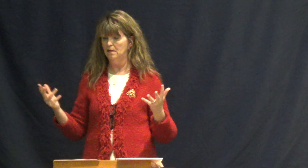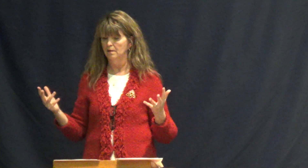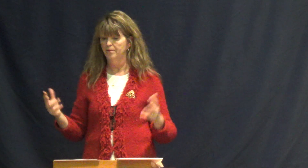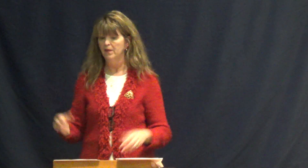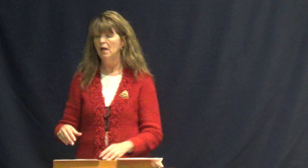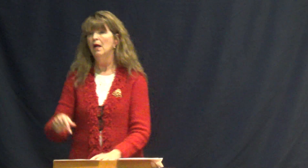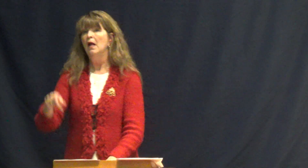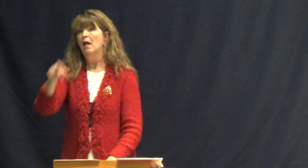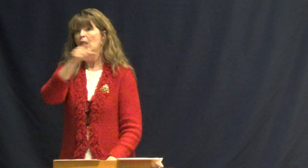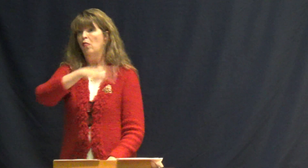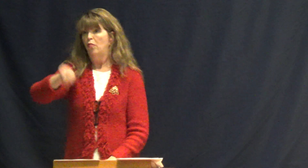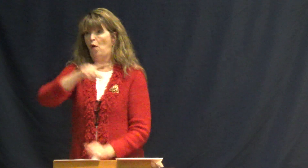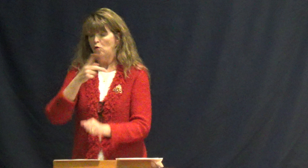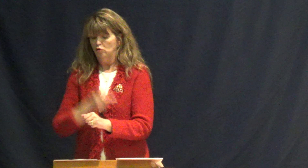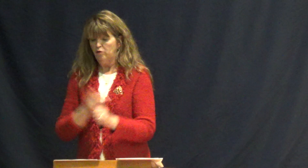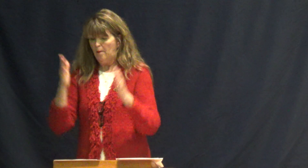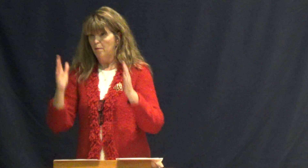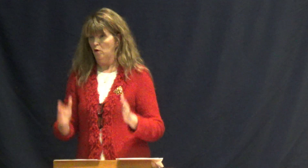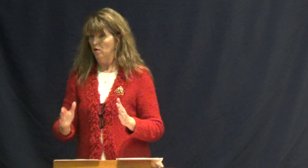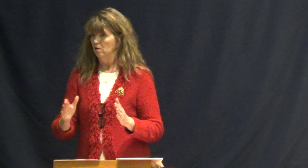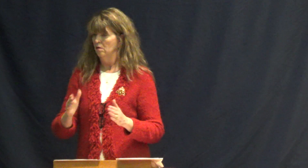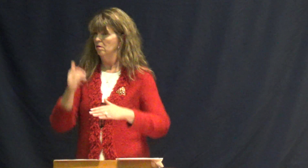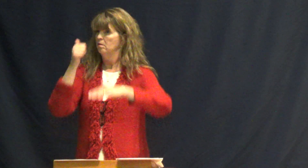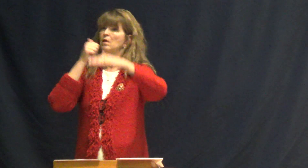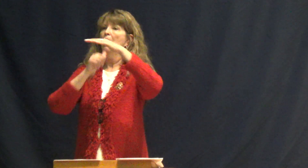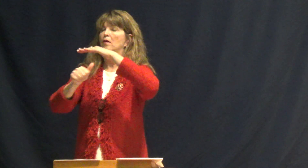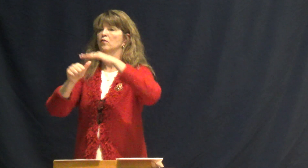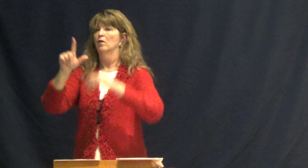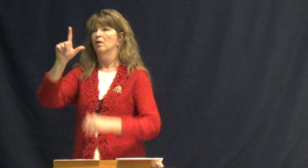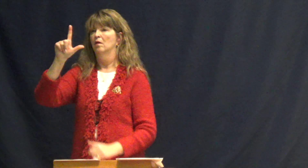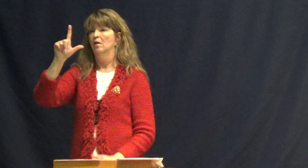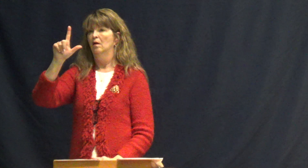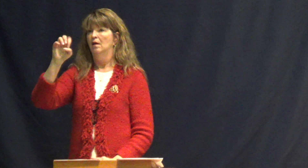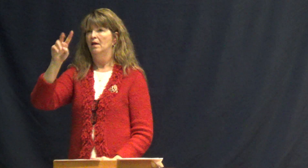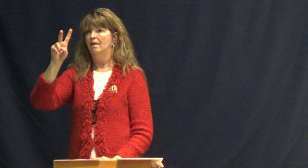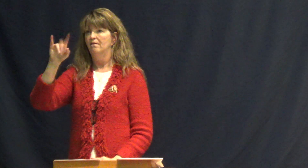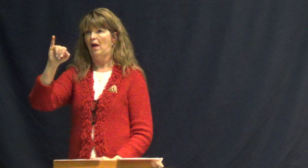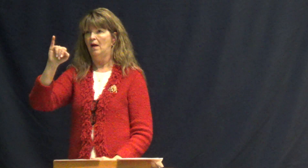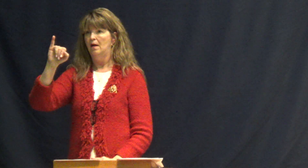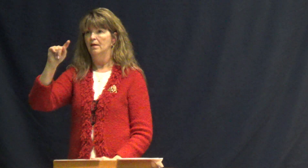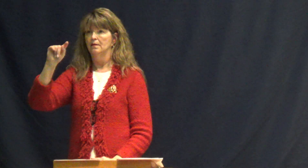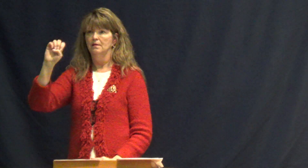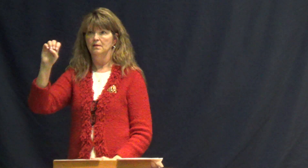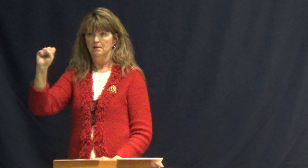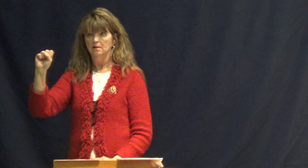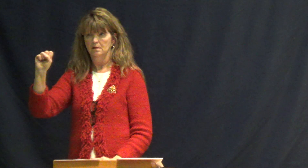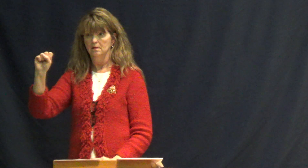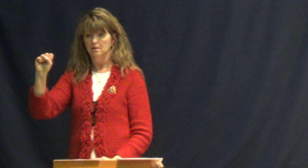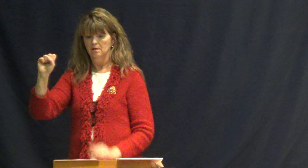Now, the significance of this detail is that the Levitical shepherds